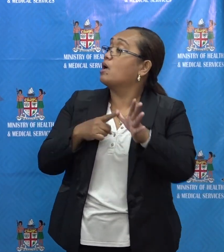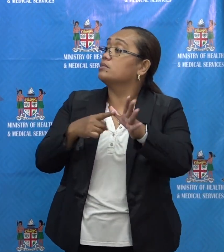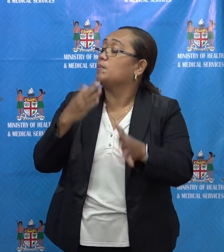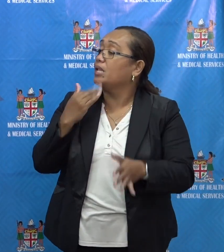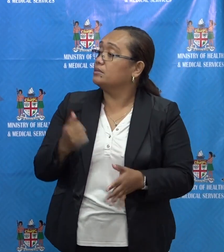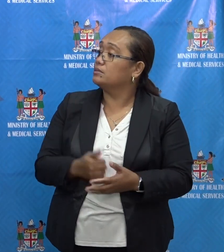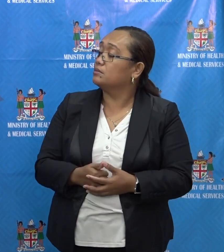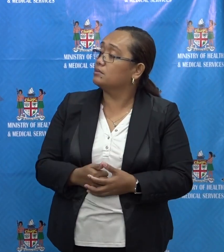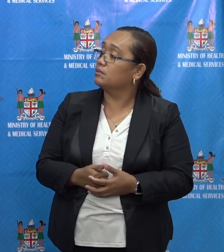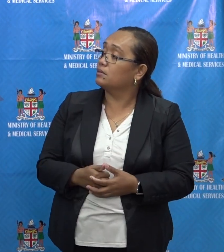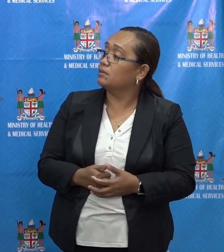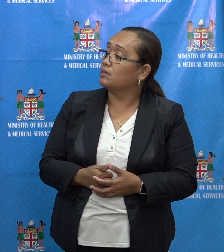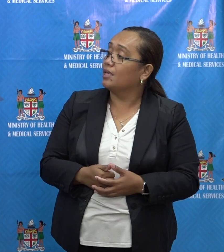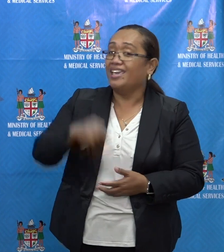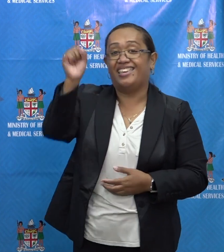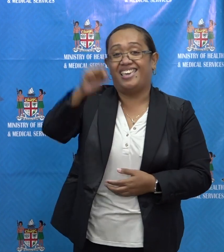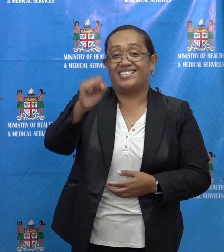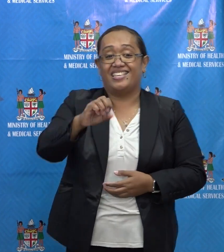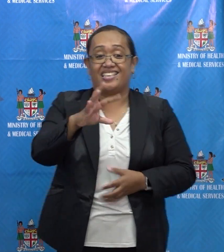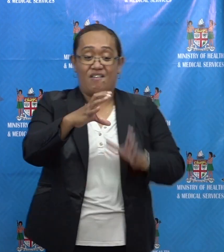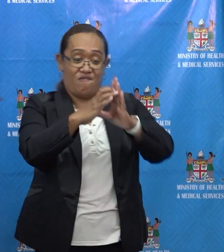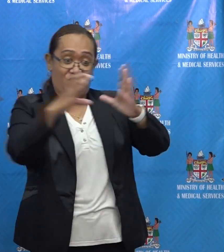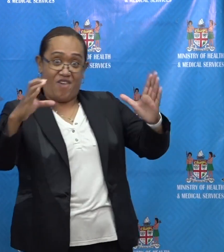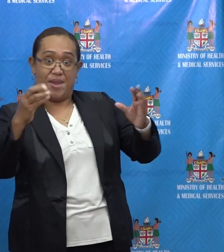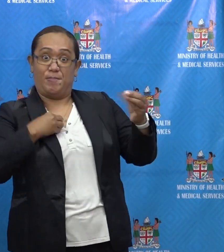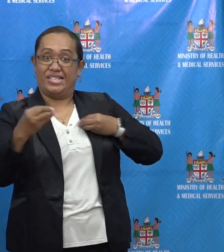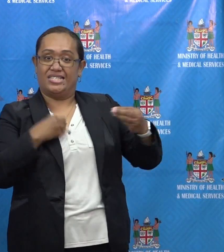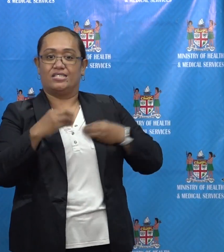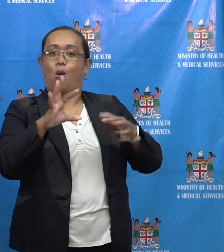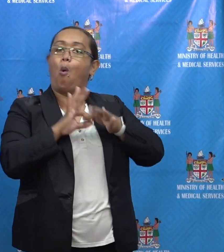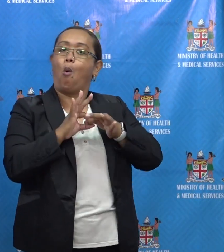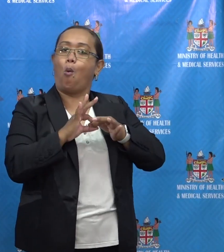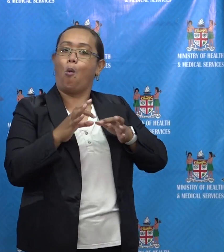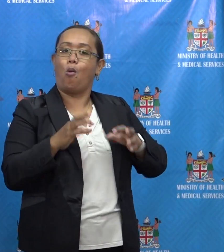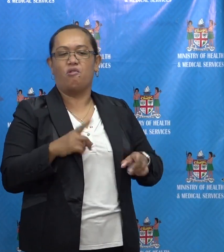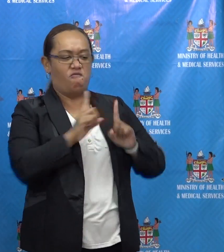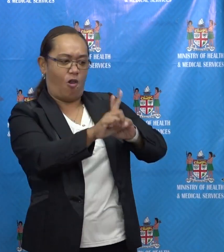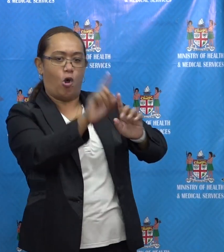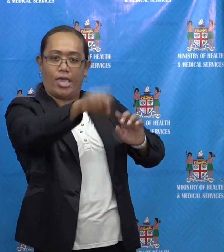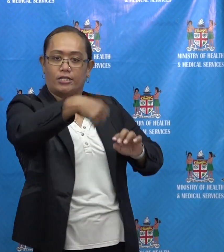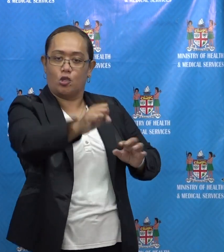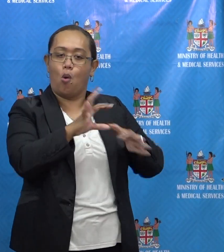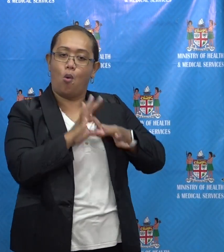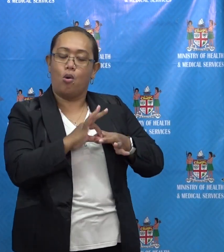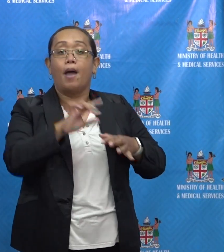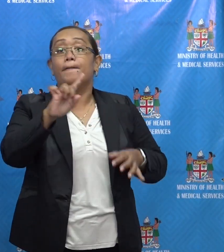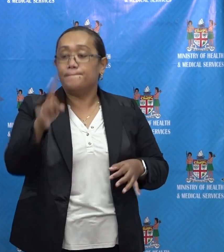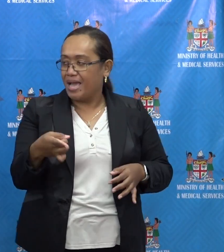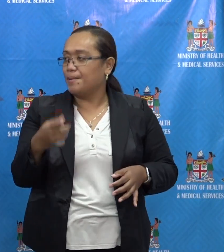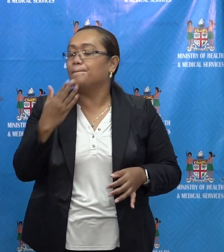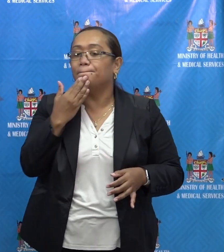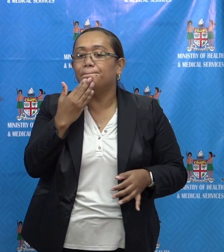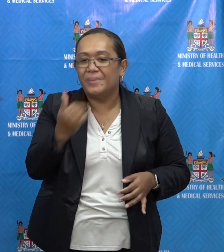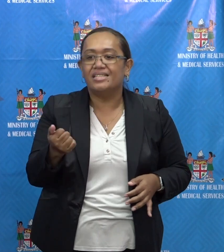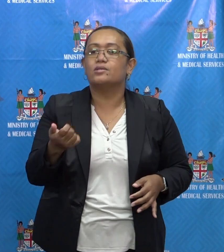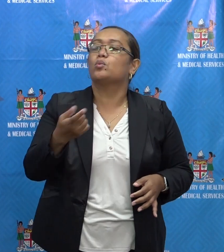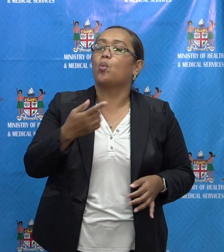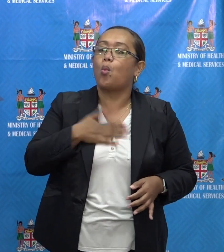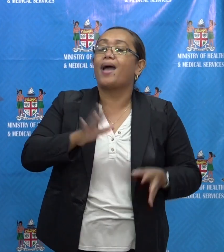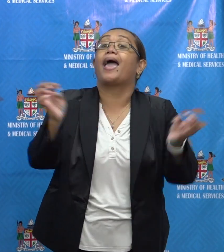As I mean, the gist of what I'm trying to get at is I would really like the Fiji